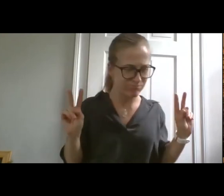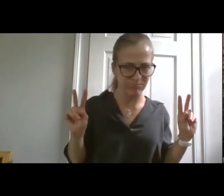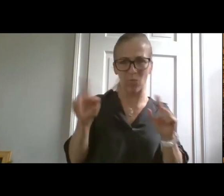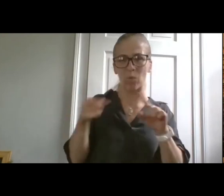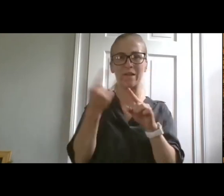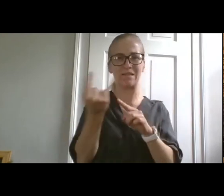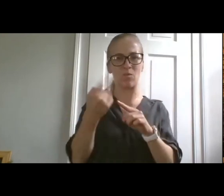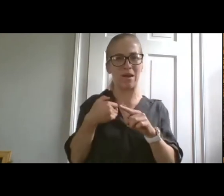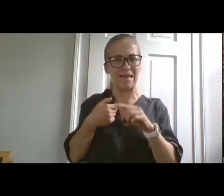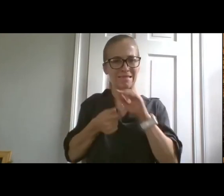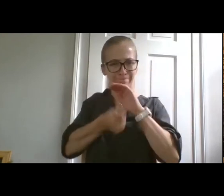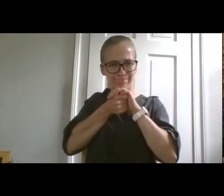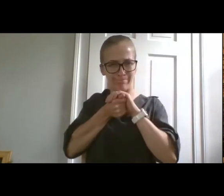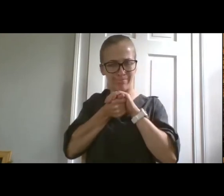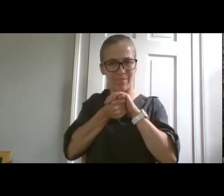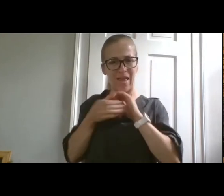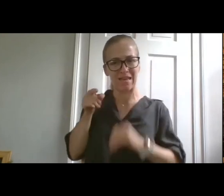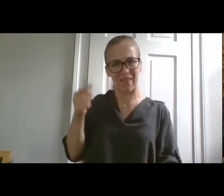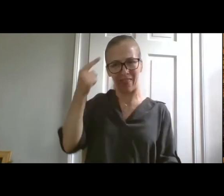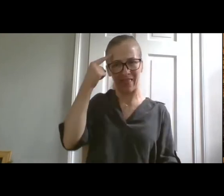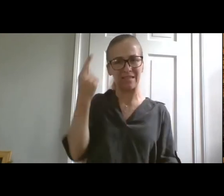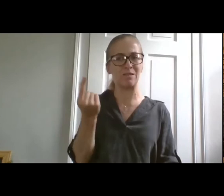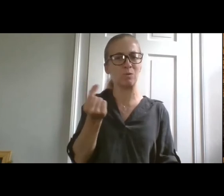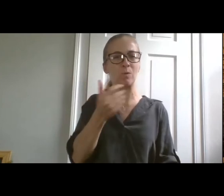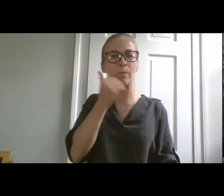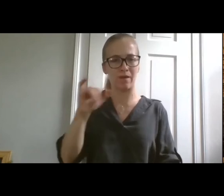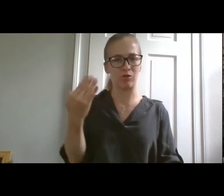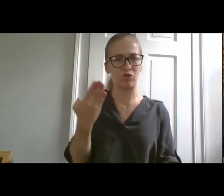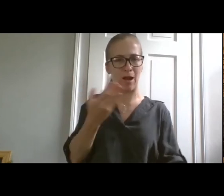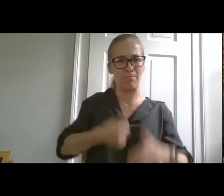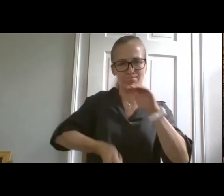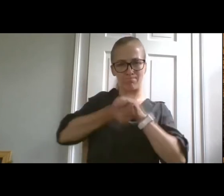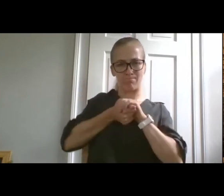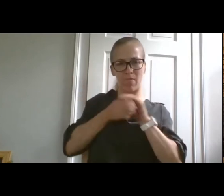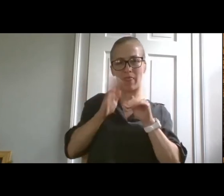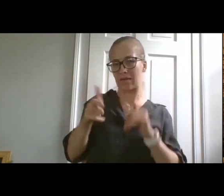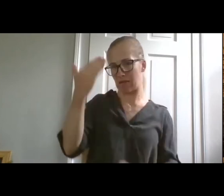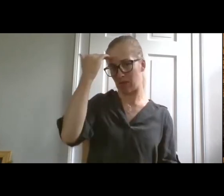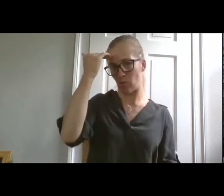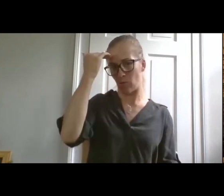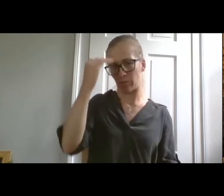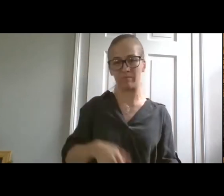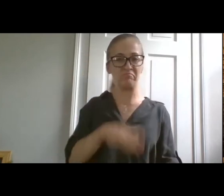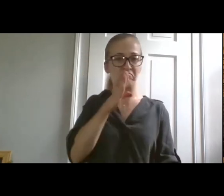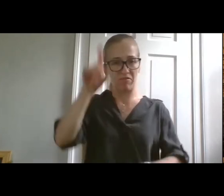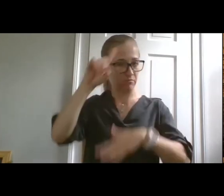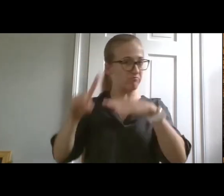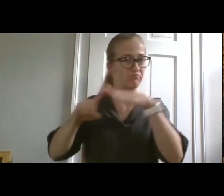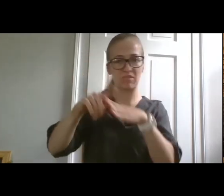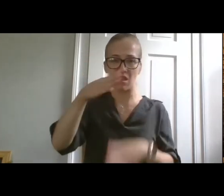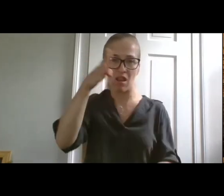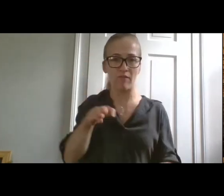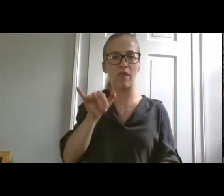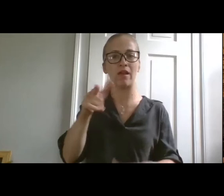has a secret and he thinks he's doing a better job of containing it than he knows. It never occurs to him that he's